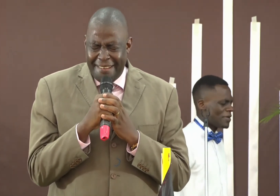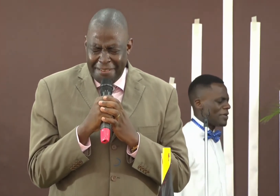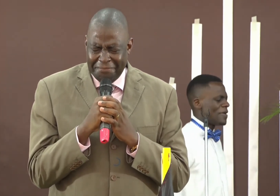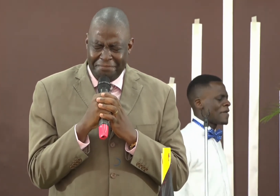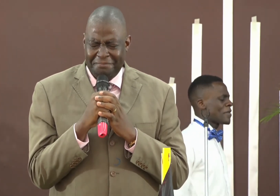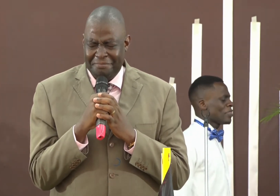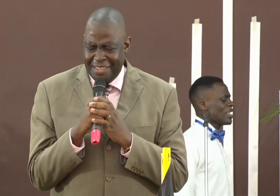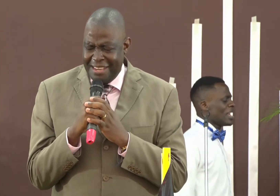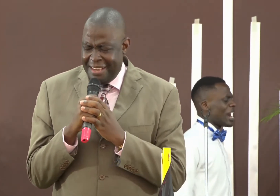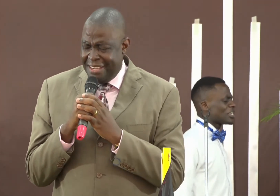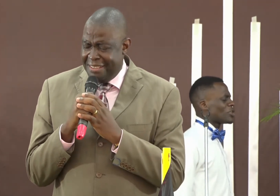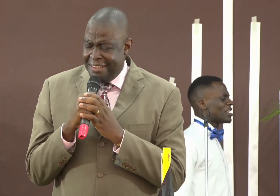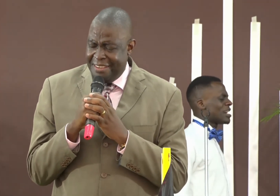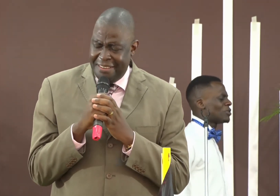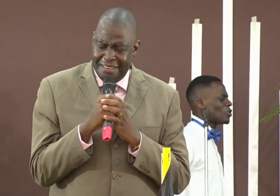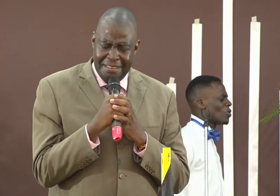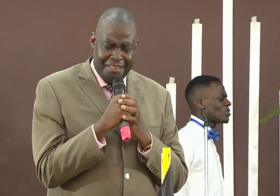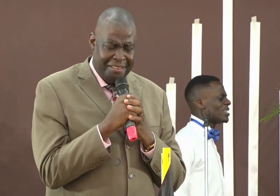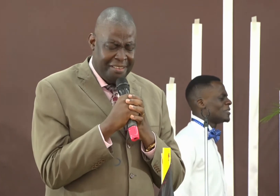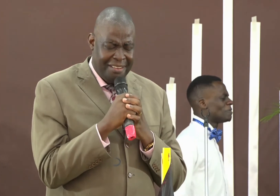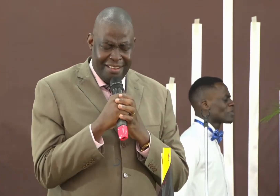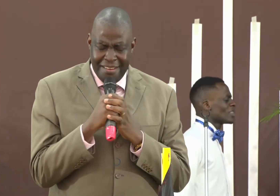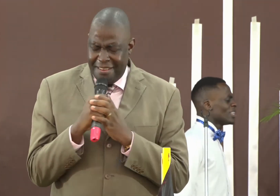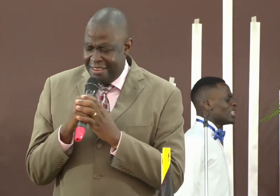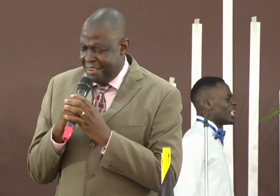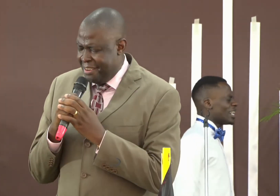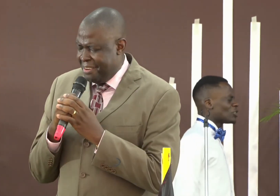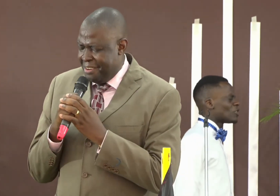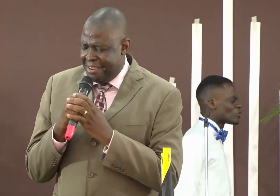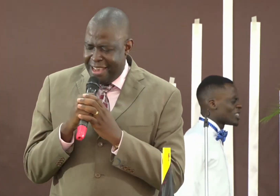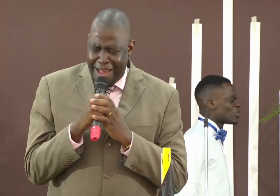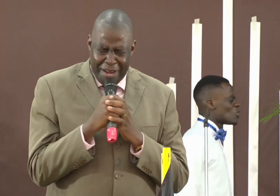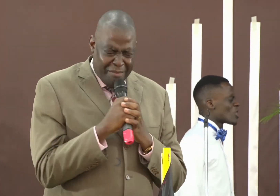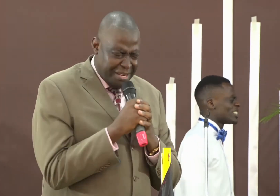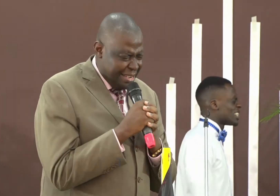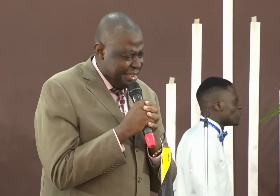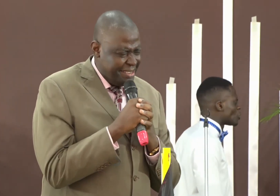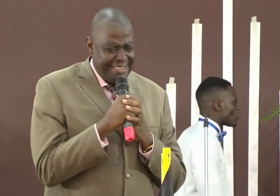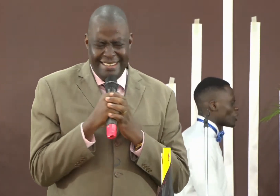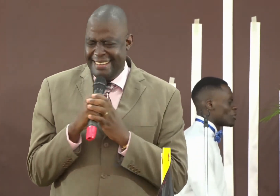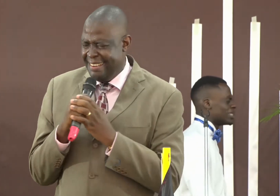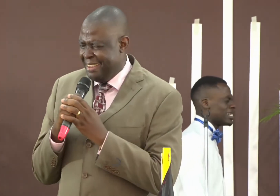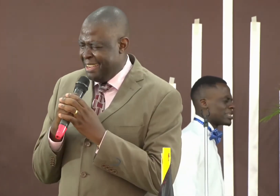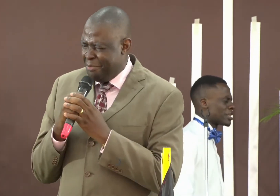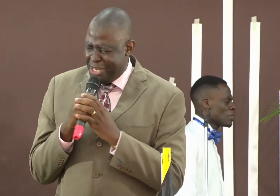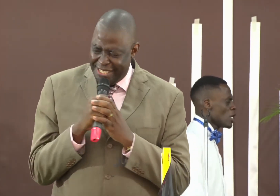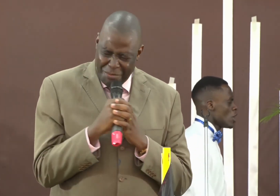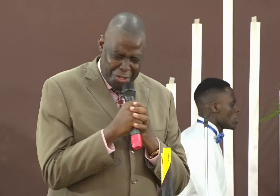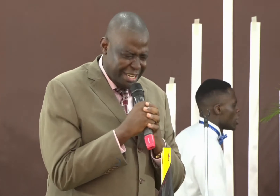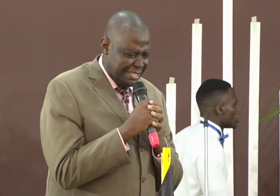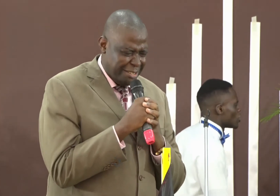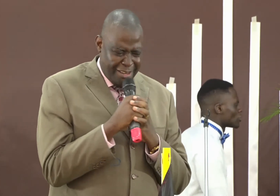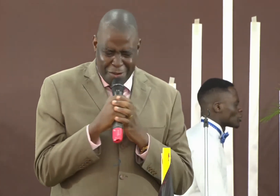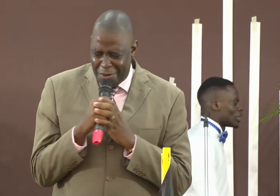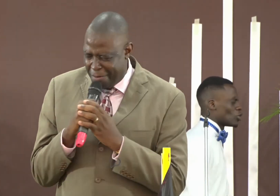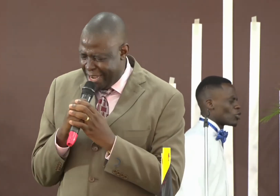Let's continue in prayer for our nation that the Holy Spirit will hover upon our country. Amaamire buli kimu